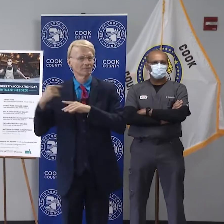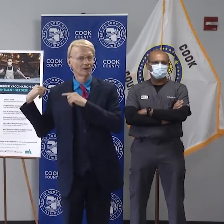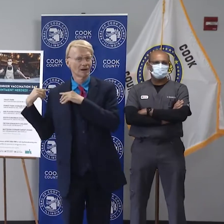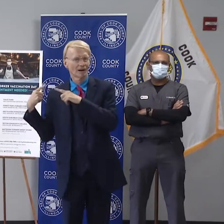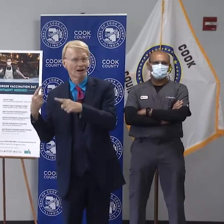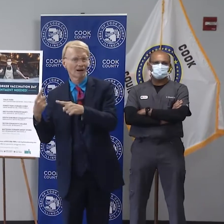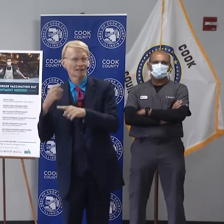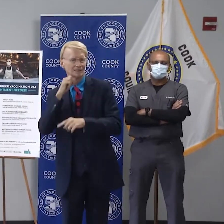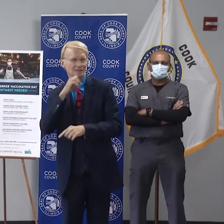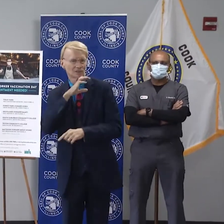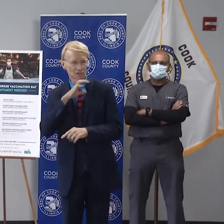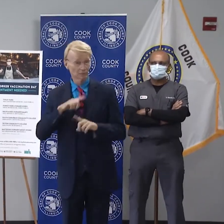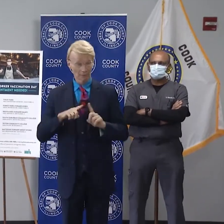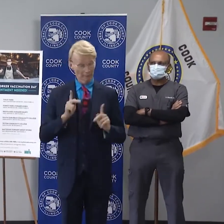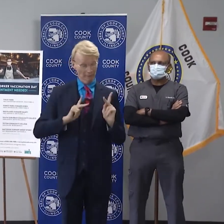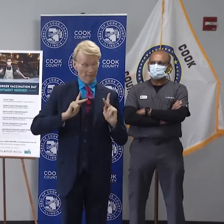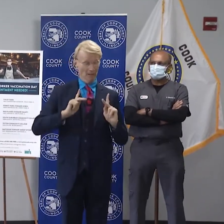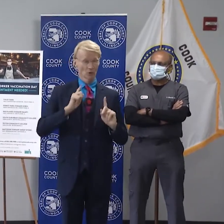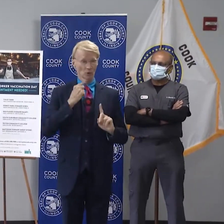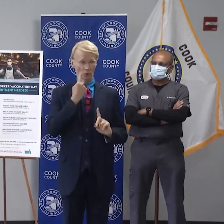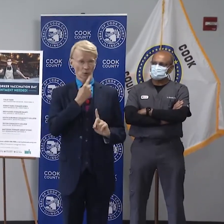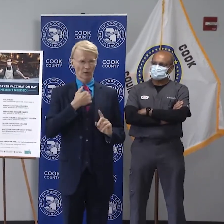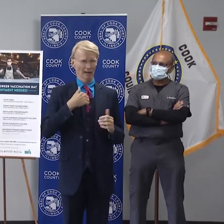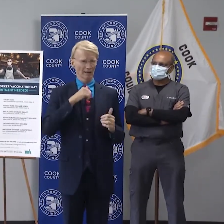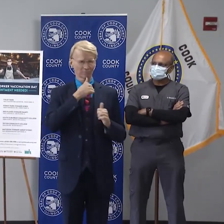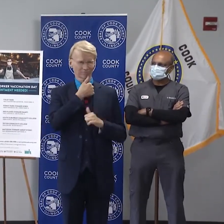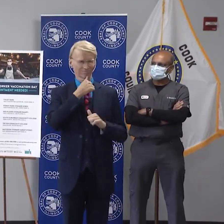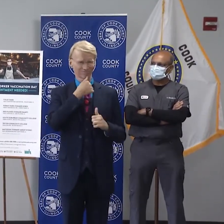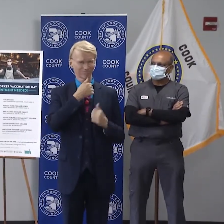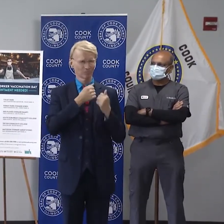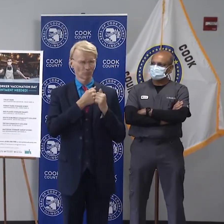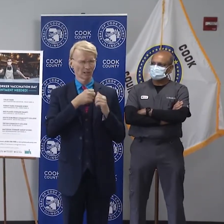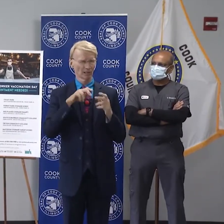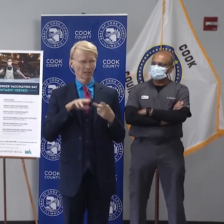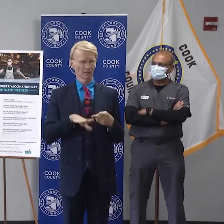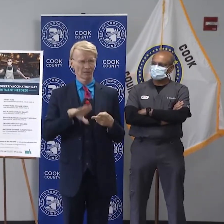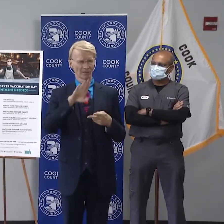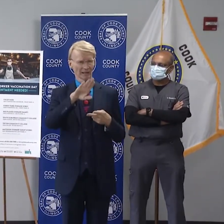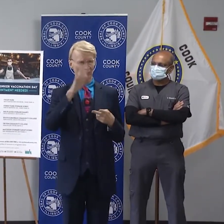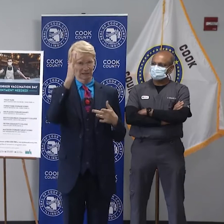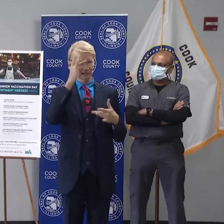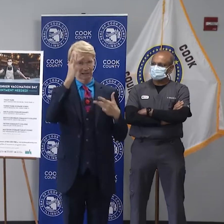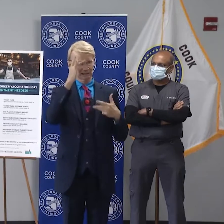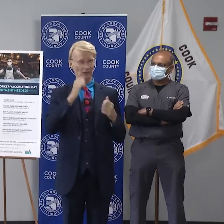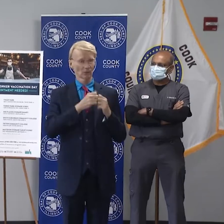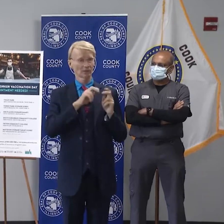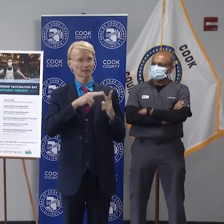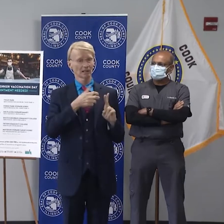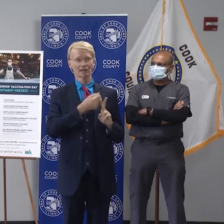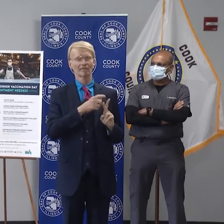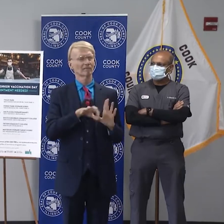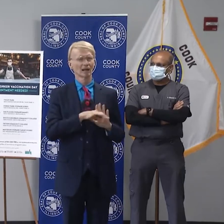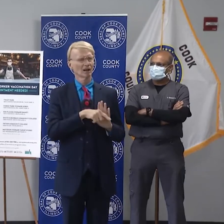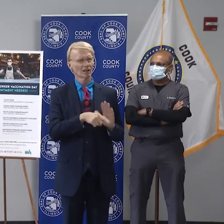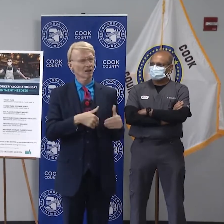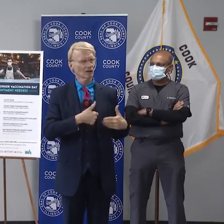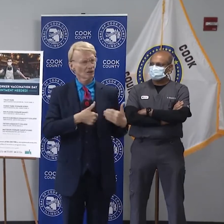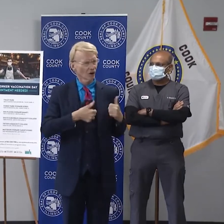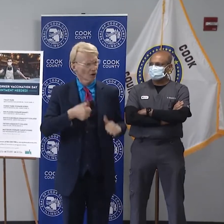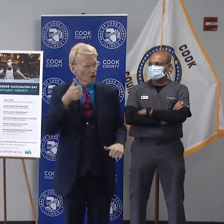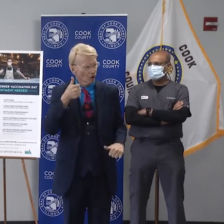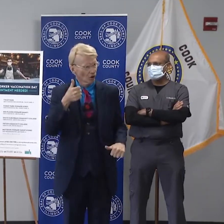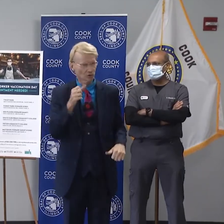actually the people who, in my office anyway, who've struggled the most with being sick afterwards were the younger ones. So